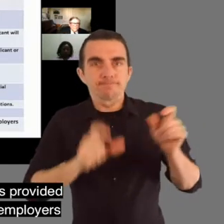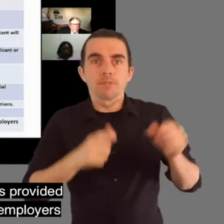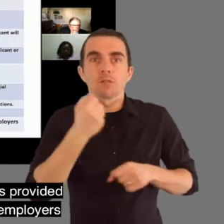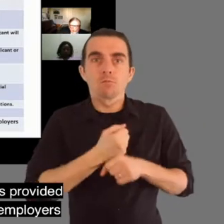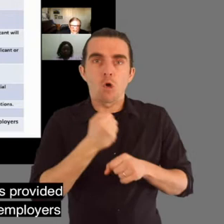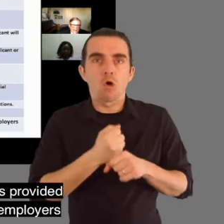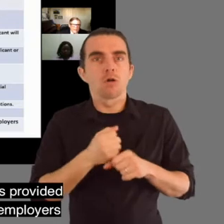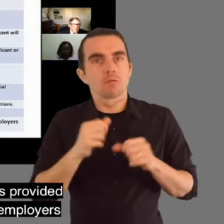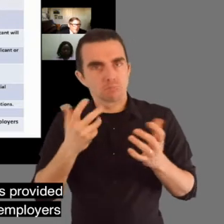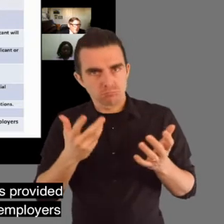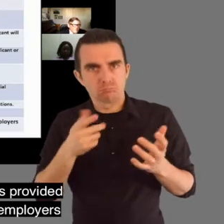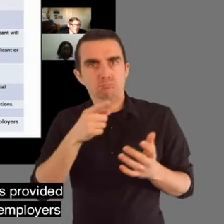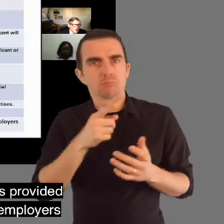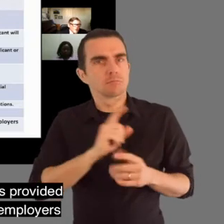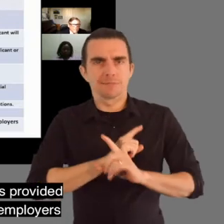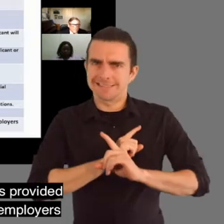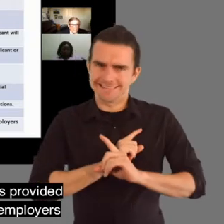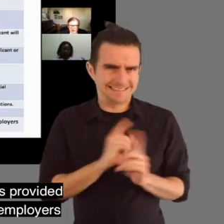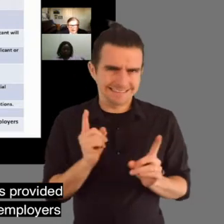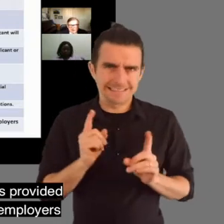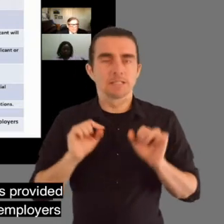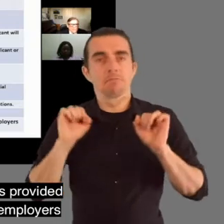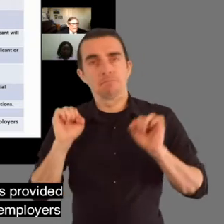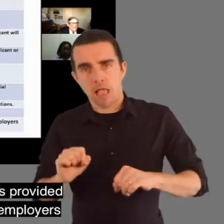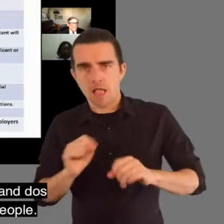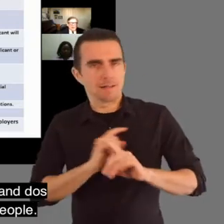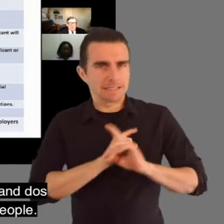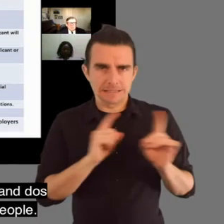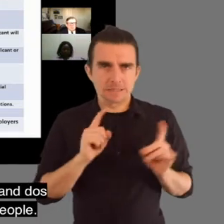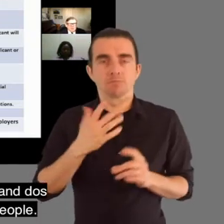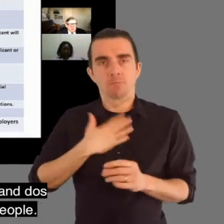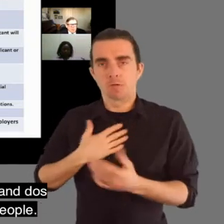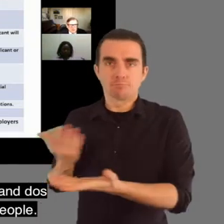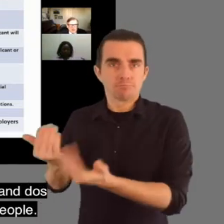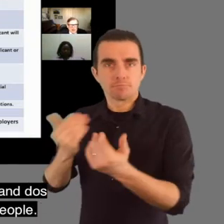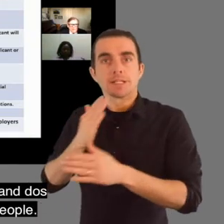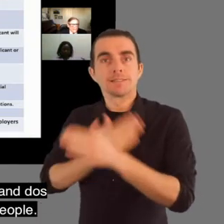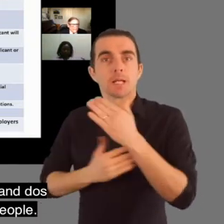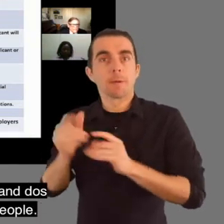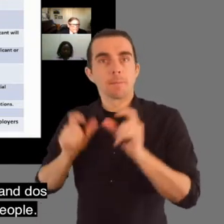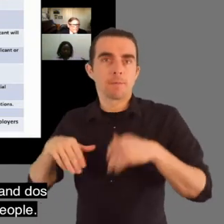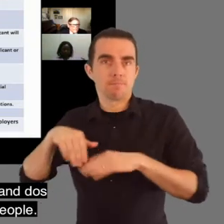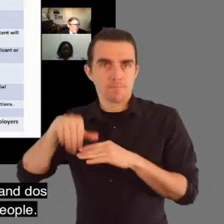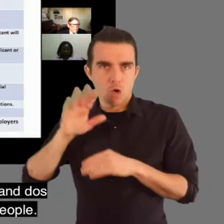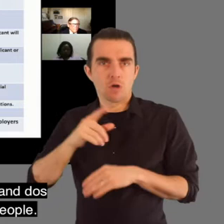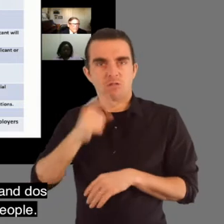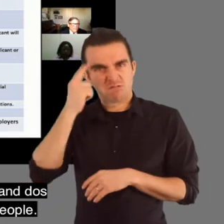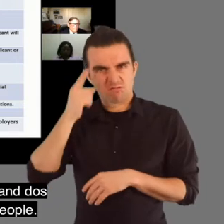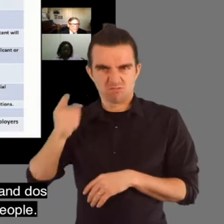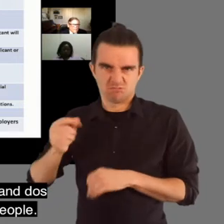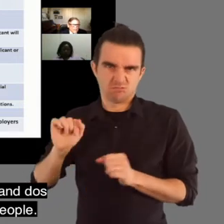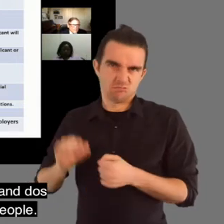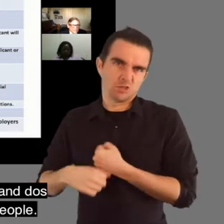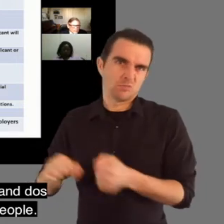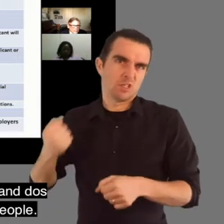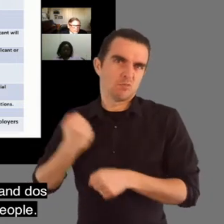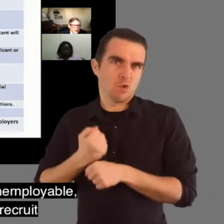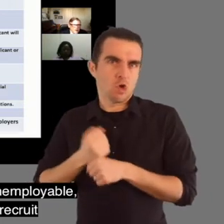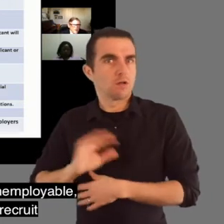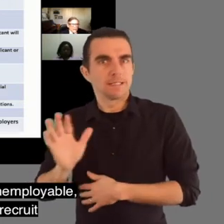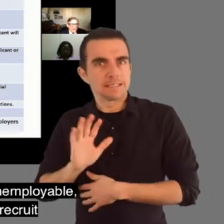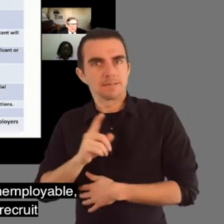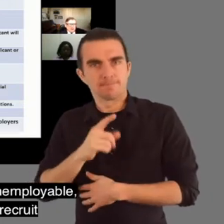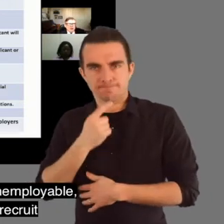has provided a really good booklet of advice to employers, and they put forward the don'ts and do's for employing more disabled people.